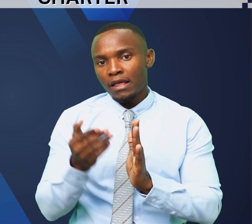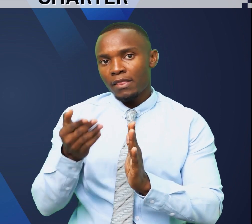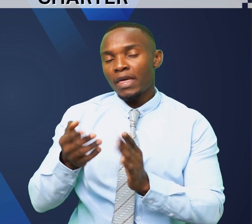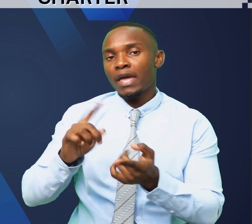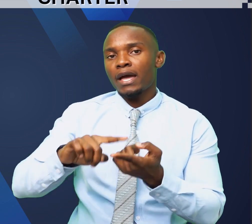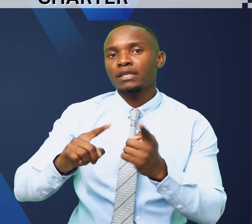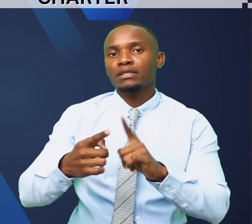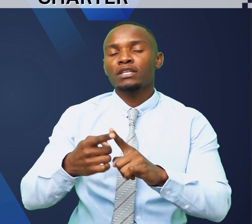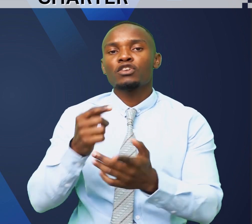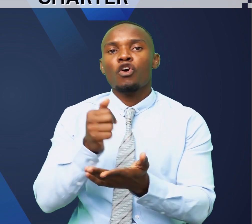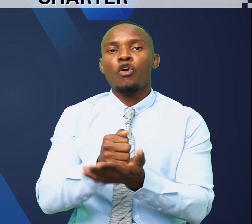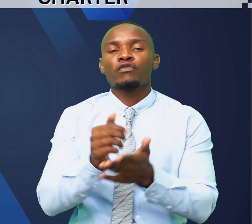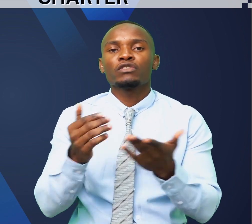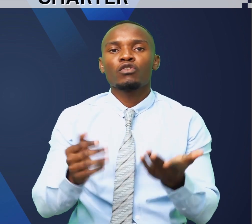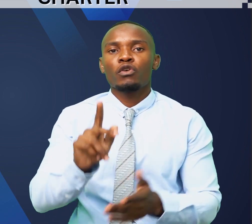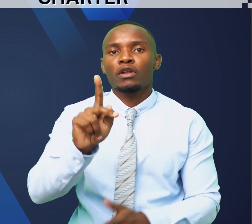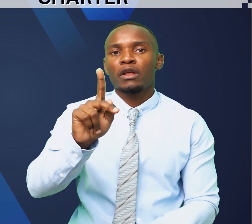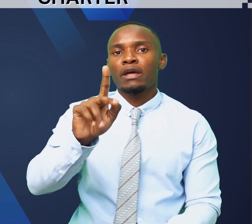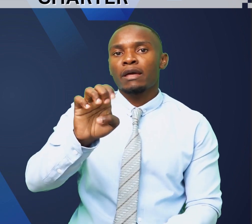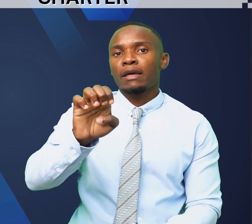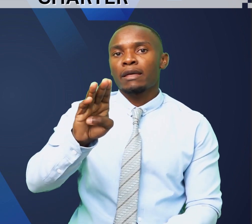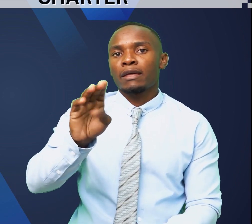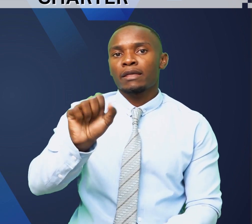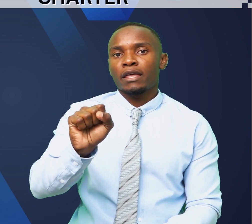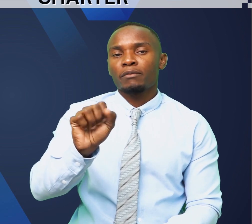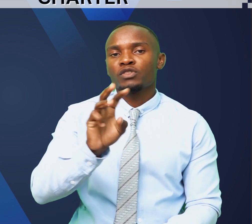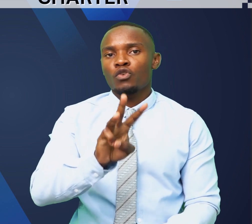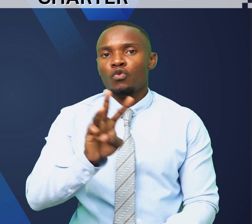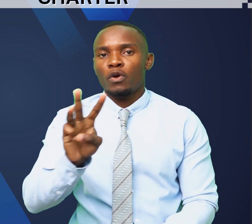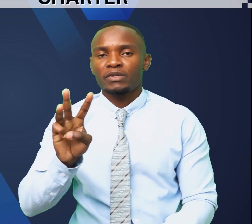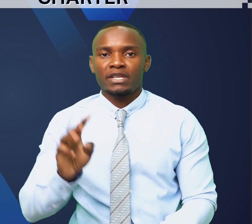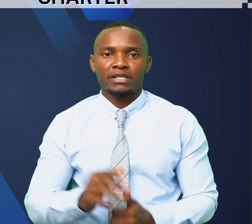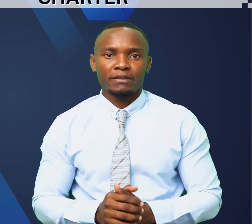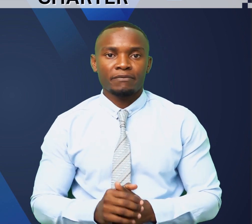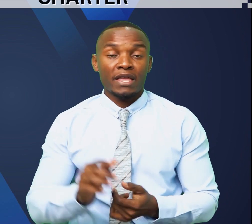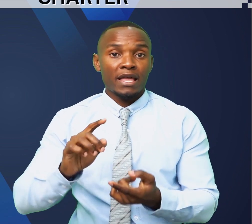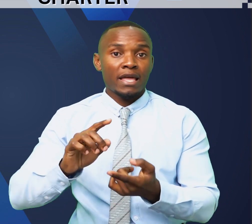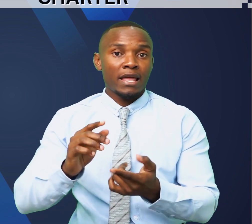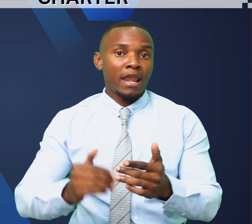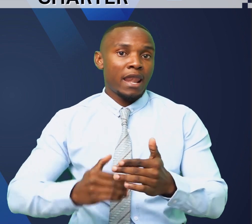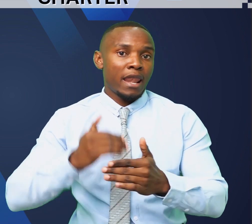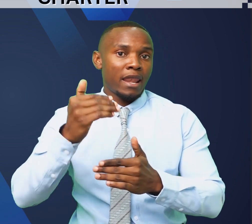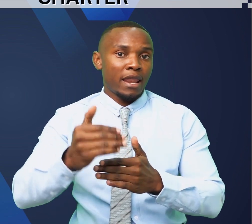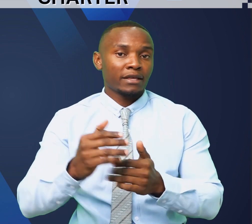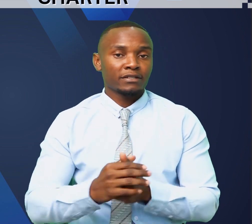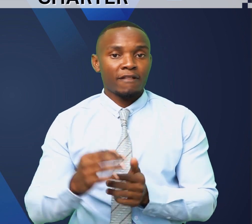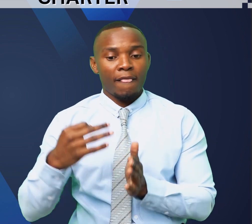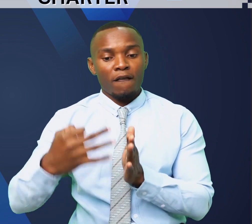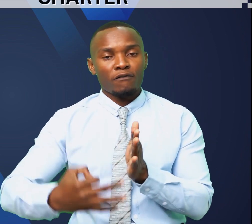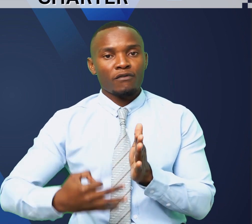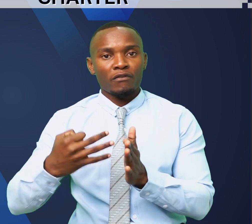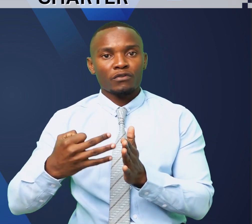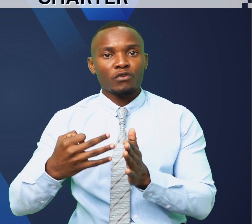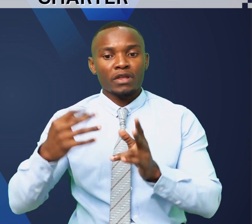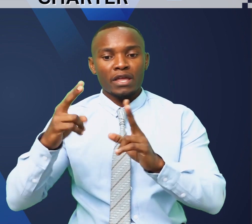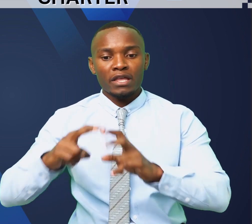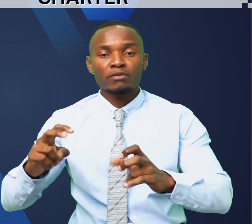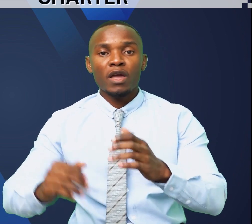Standardization Mark Office or KEBS website. Service rendered. Factory inspection after application